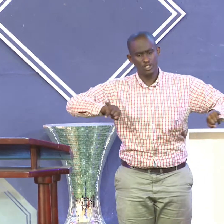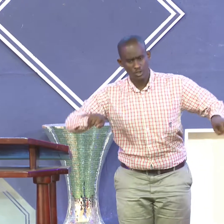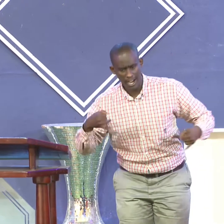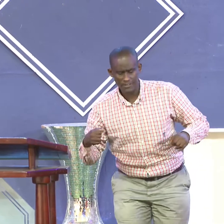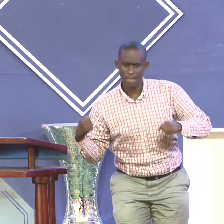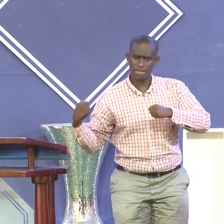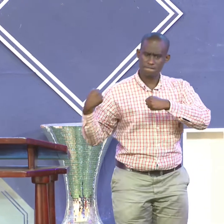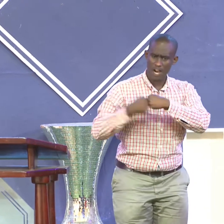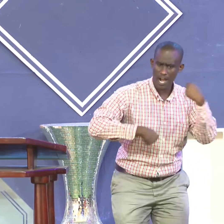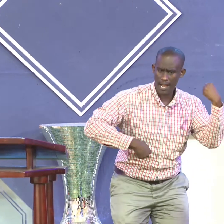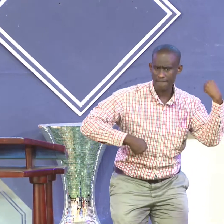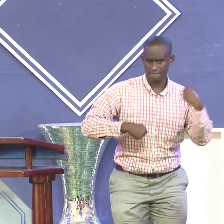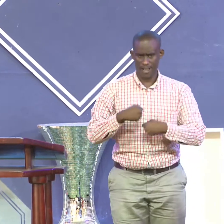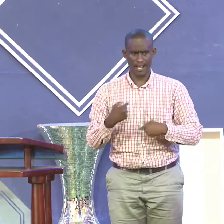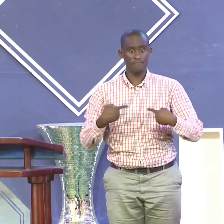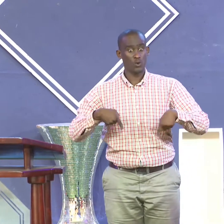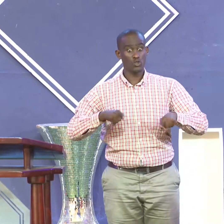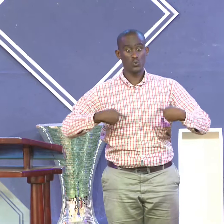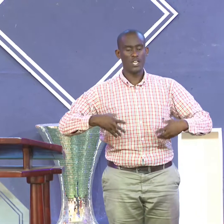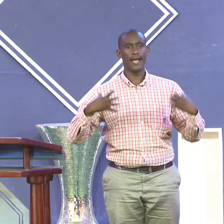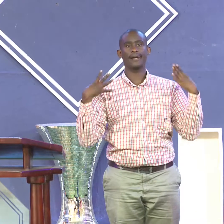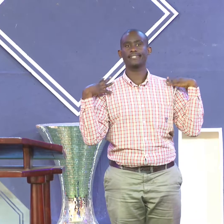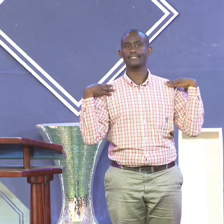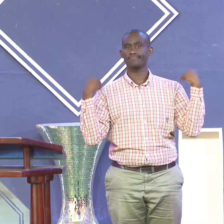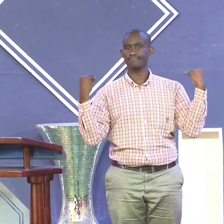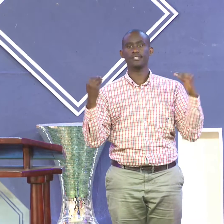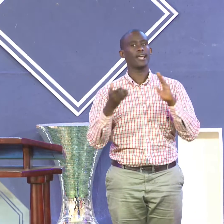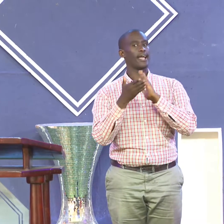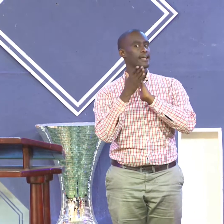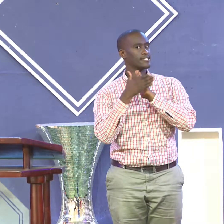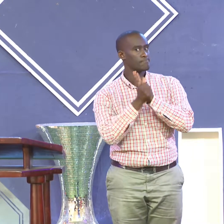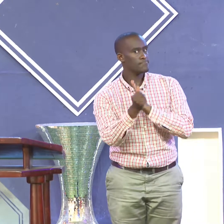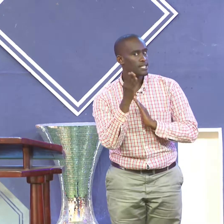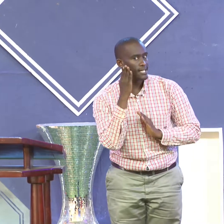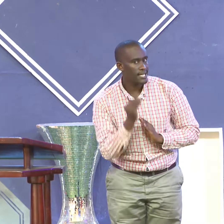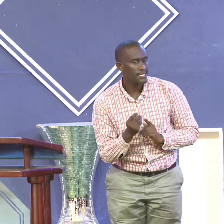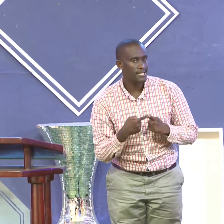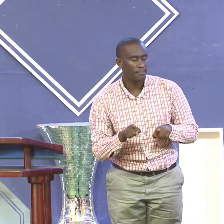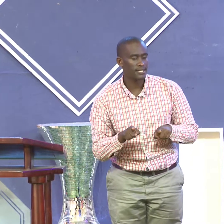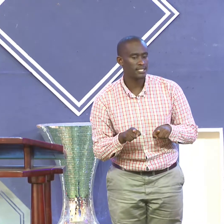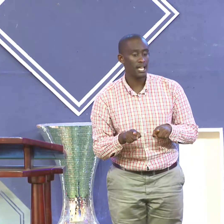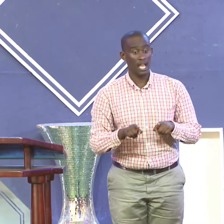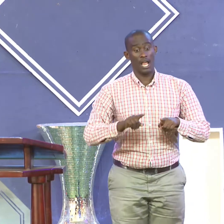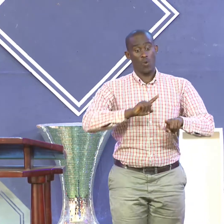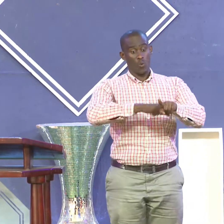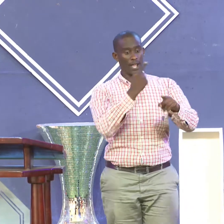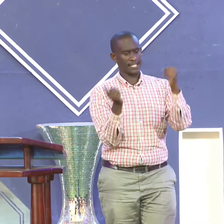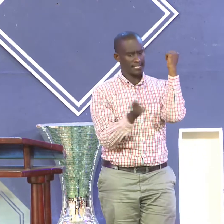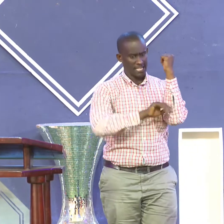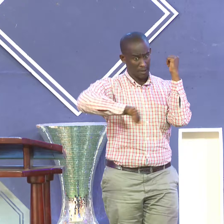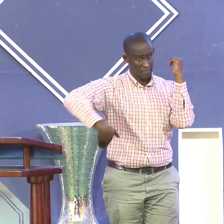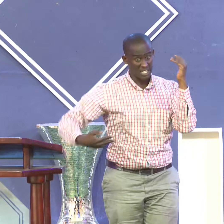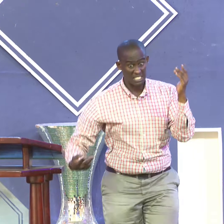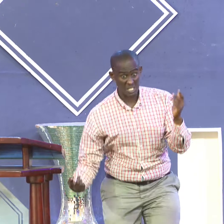Even we try to fight because we have been trained. But whenever this